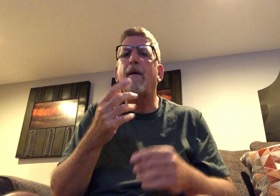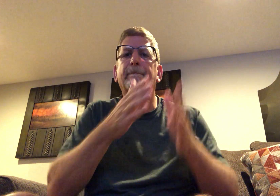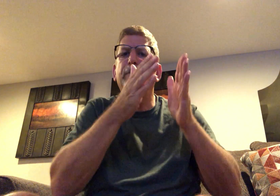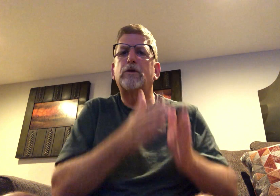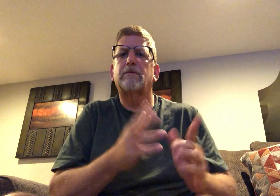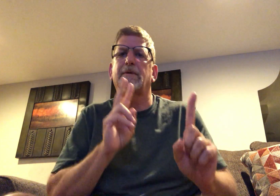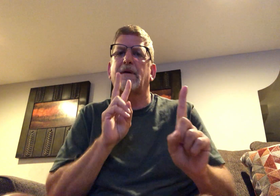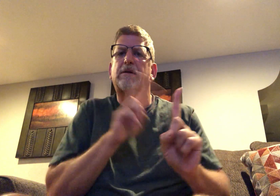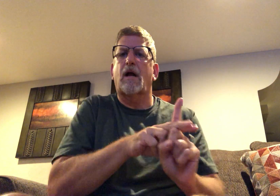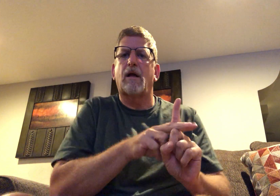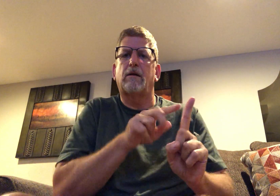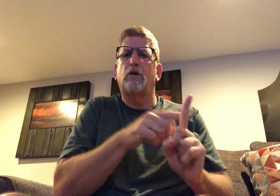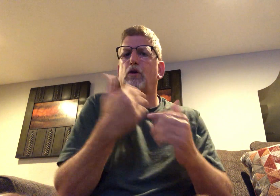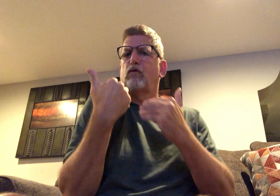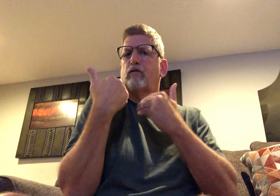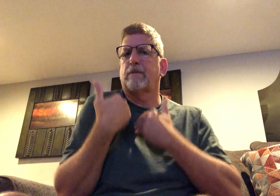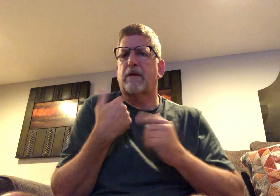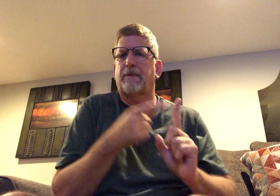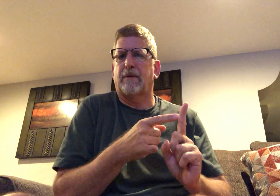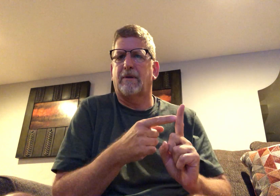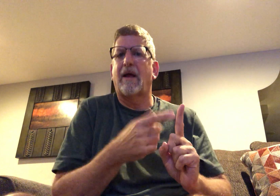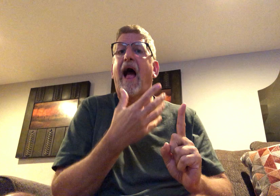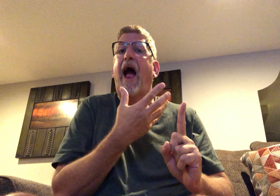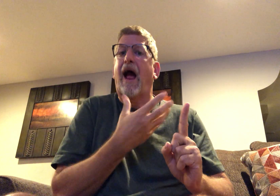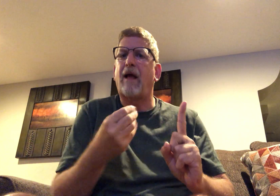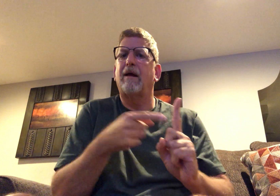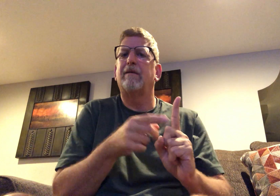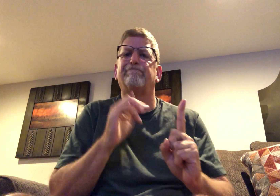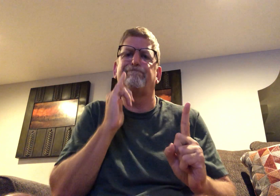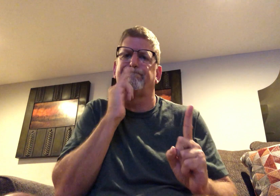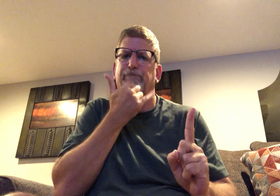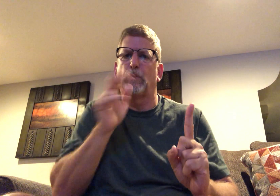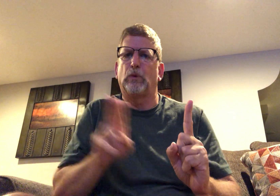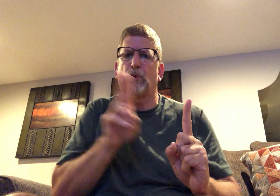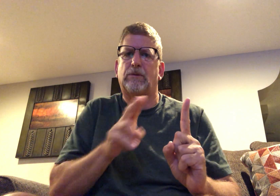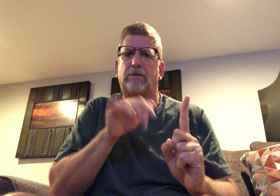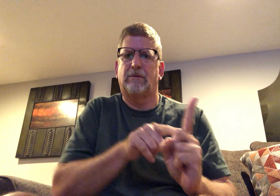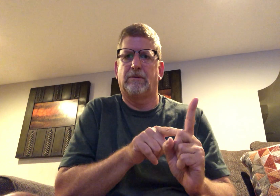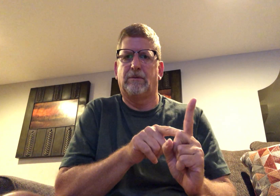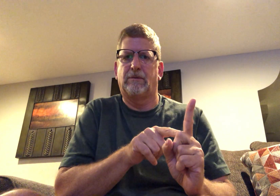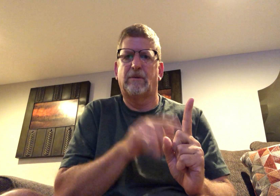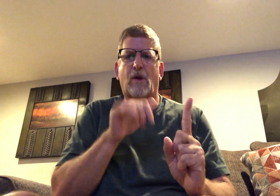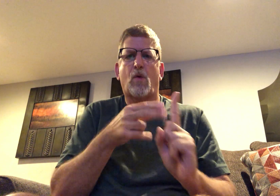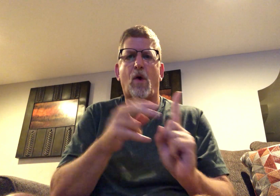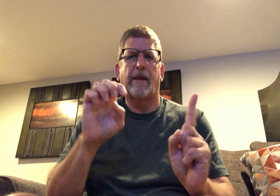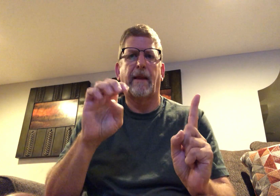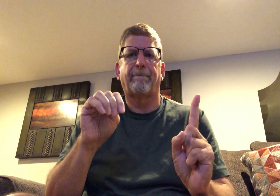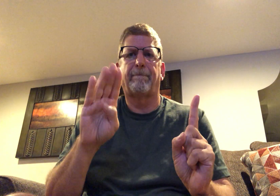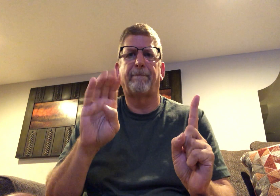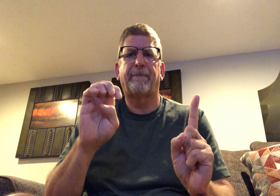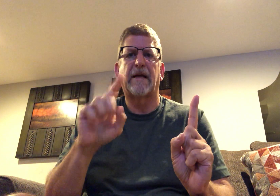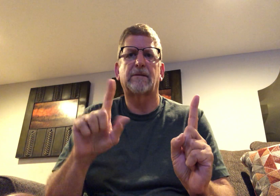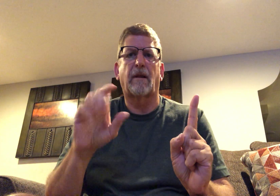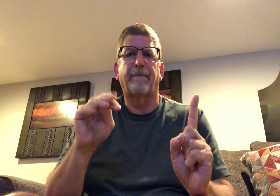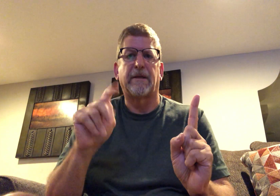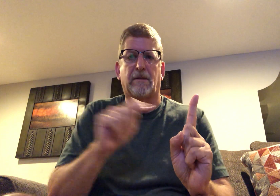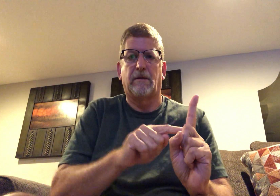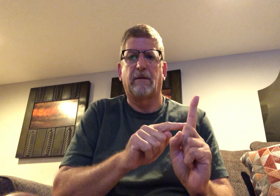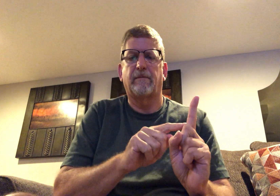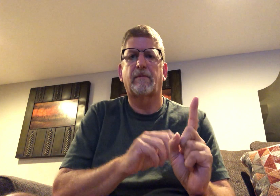prosecutor that was removed, which was the original intrigue on Joe Biden, that prosecutor was removed, first of all, by consensus of